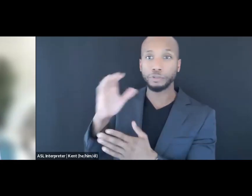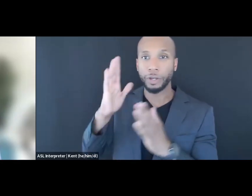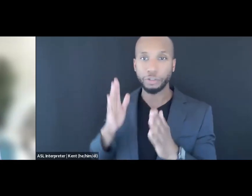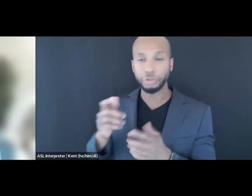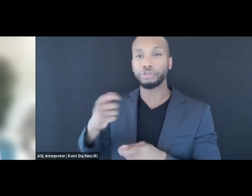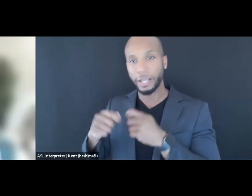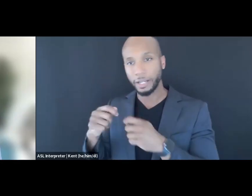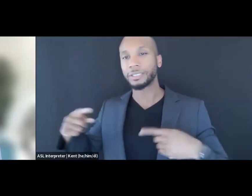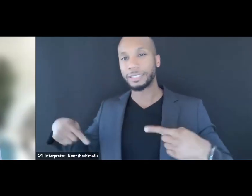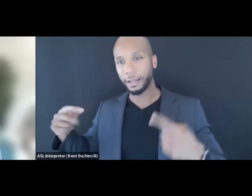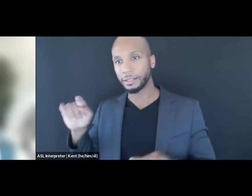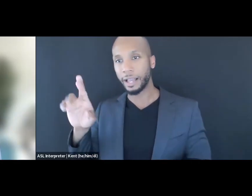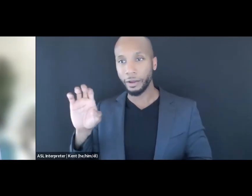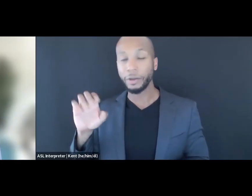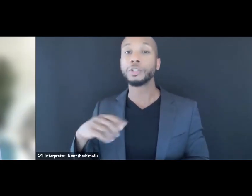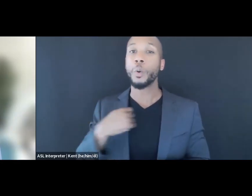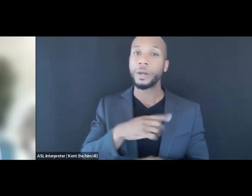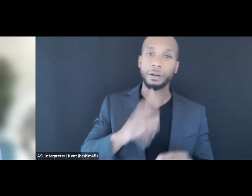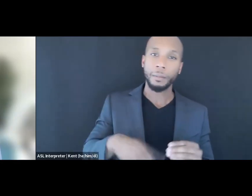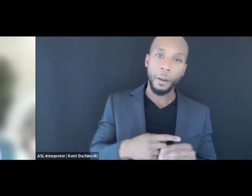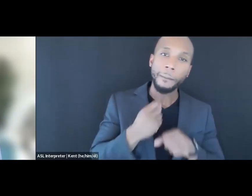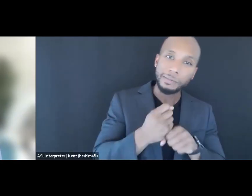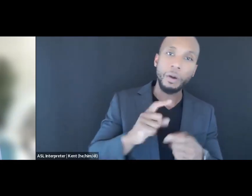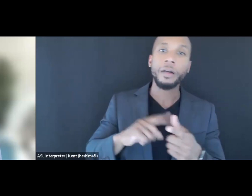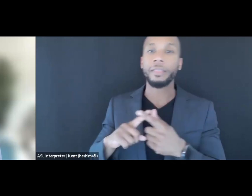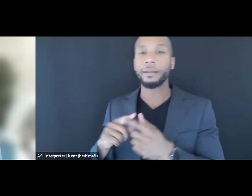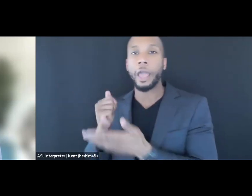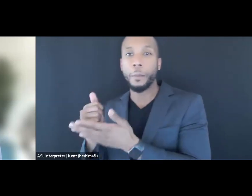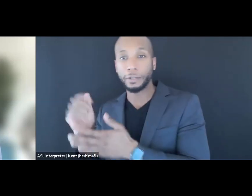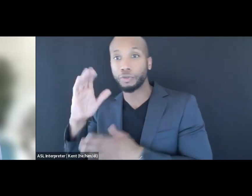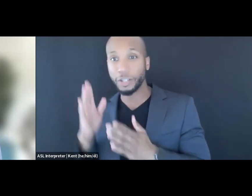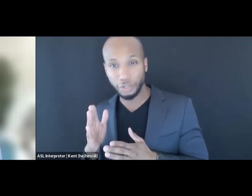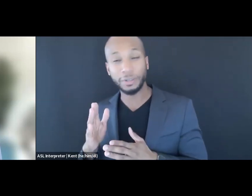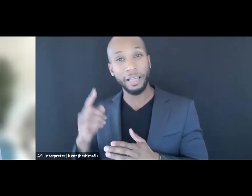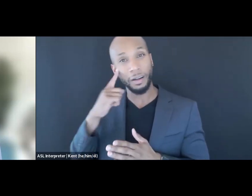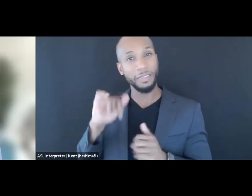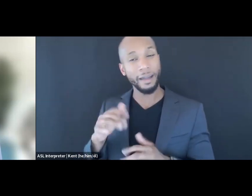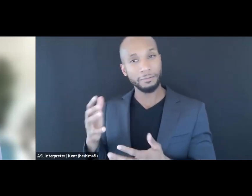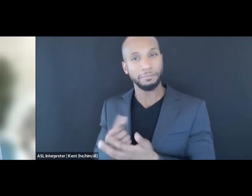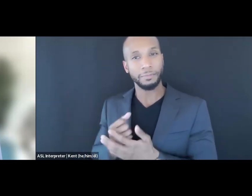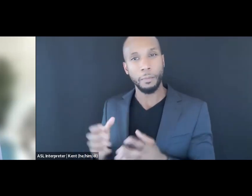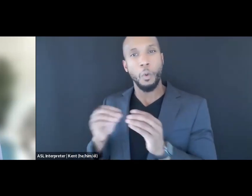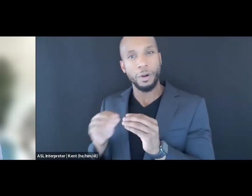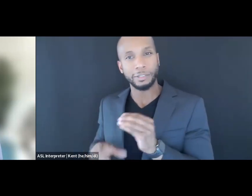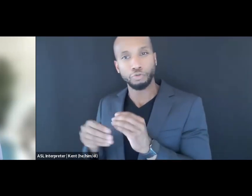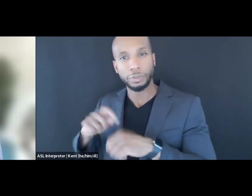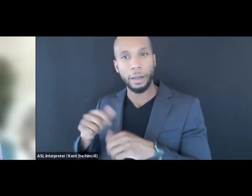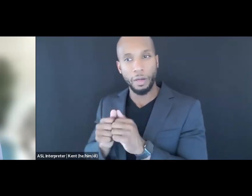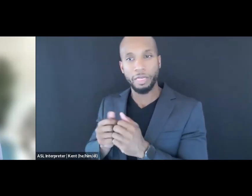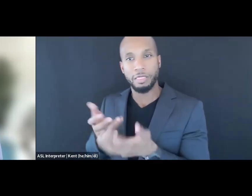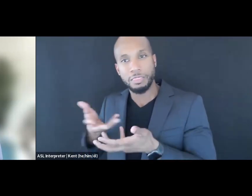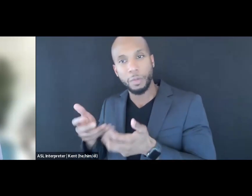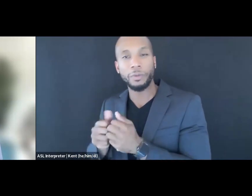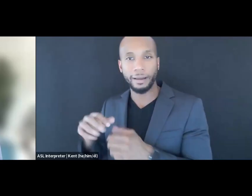we talked about baseball and then helping strangers, and then I like to think that that got me a little bit of extra time with that